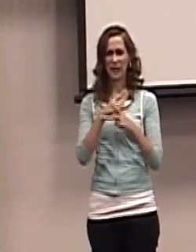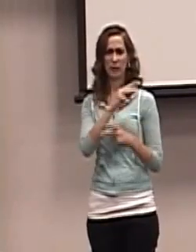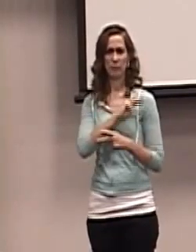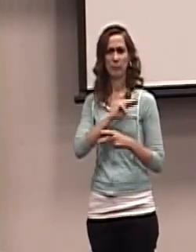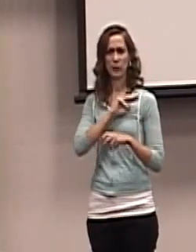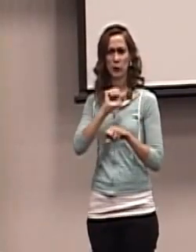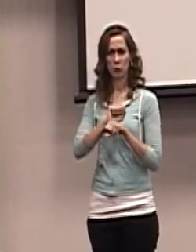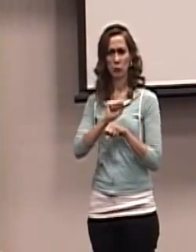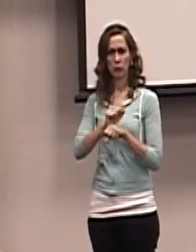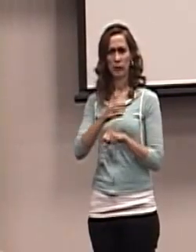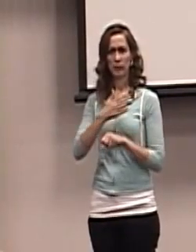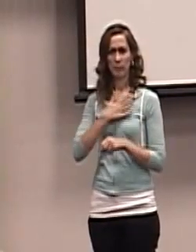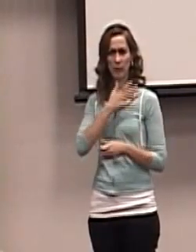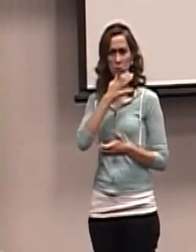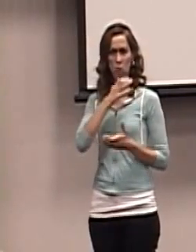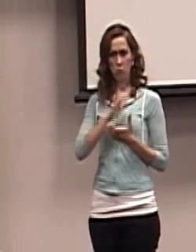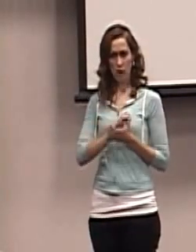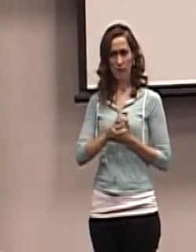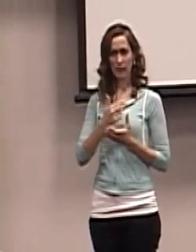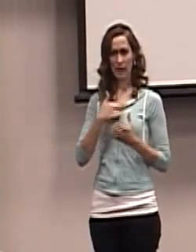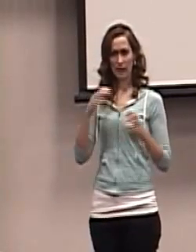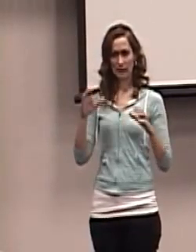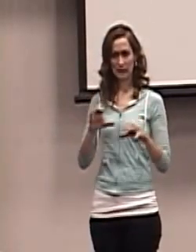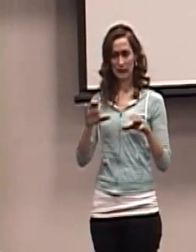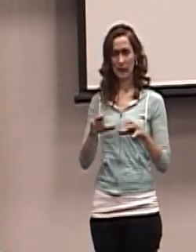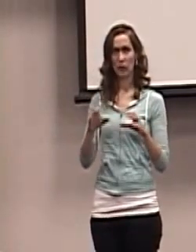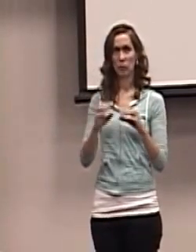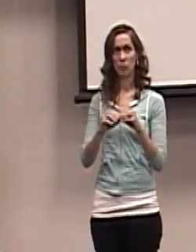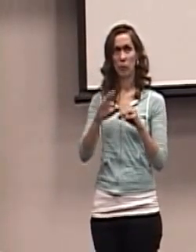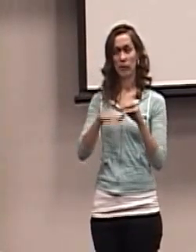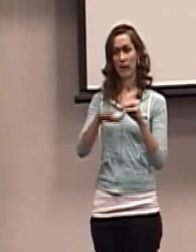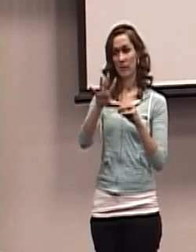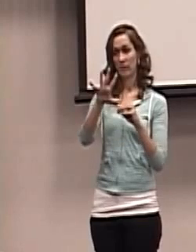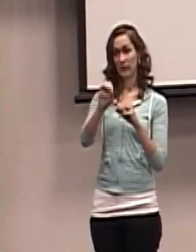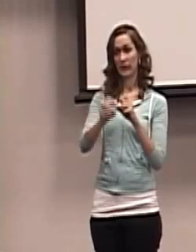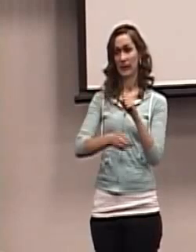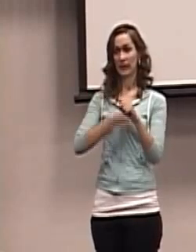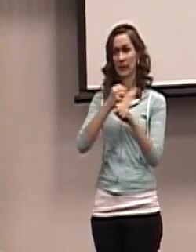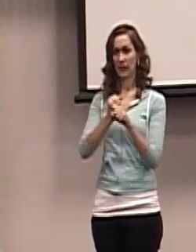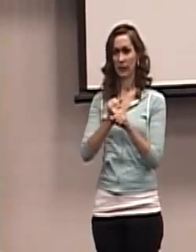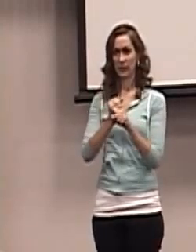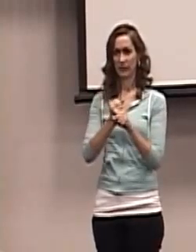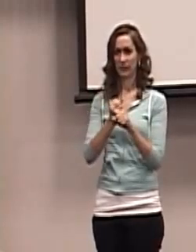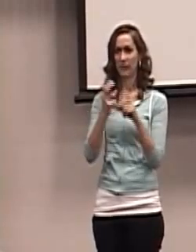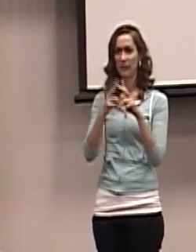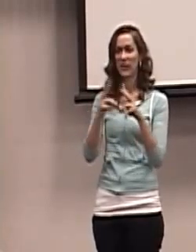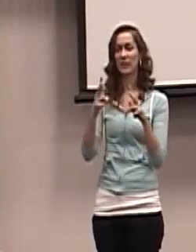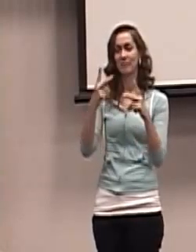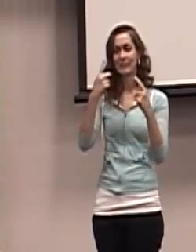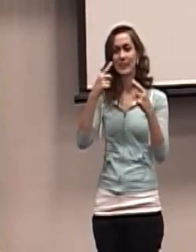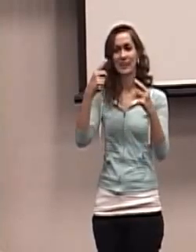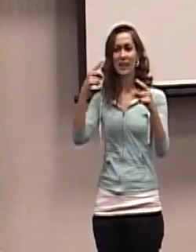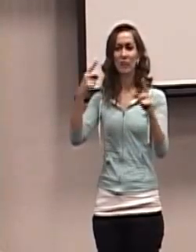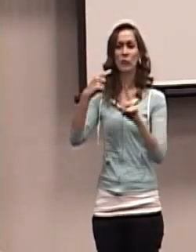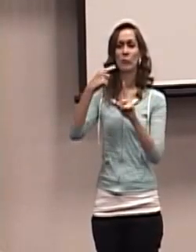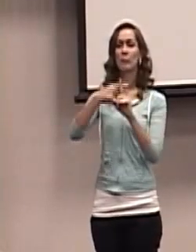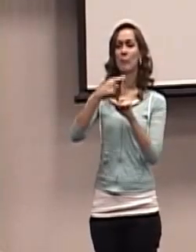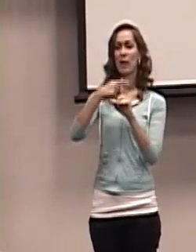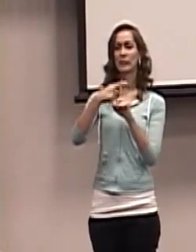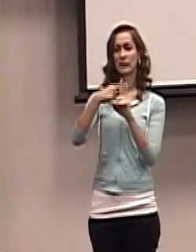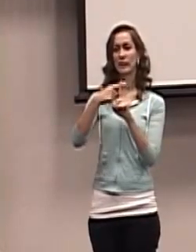in for something over 50 years, and we believe it has been very effective. It's been very positive for